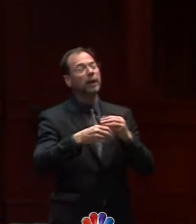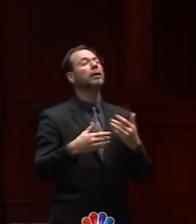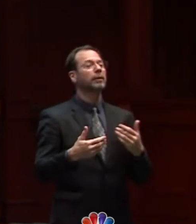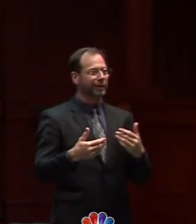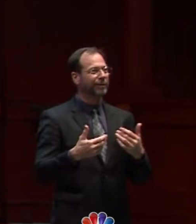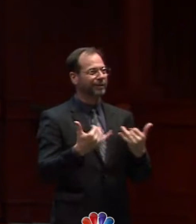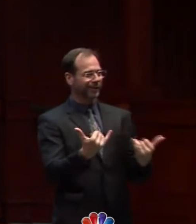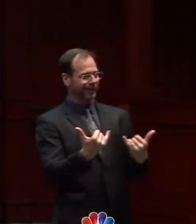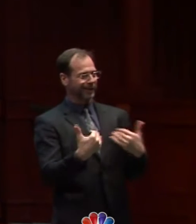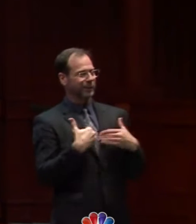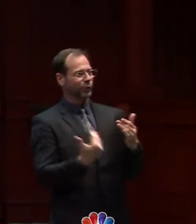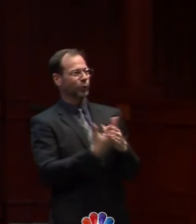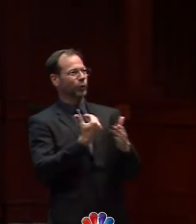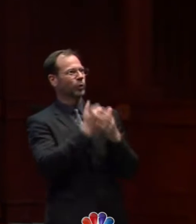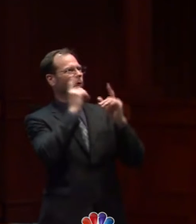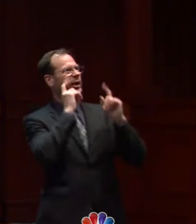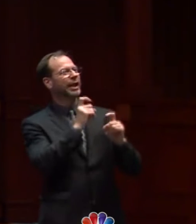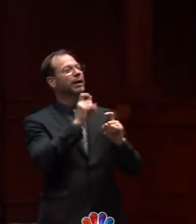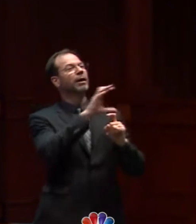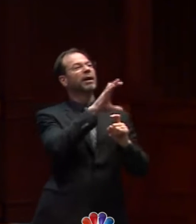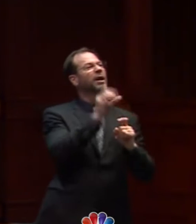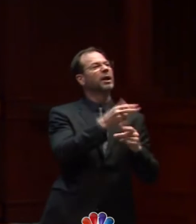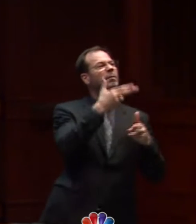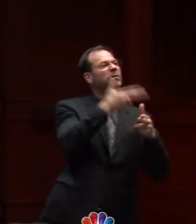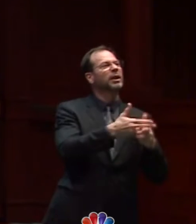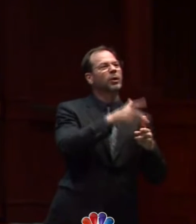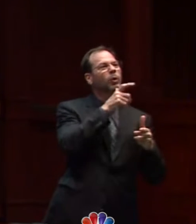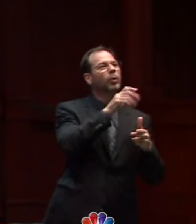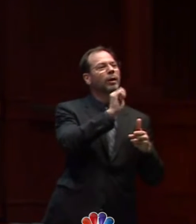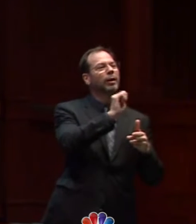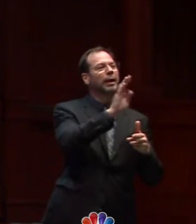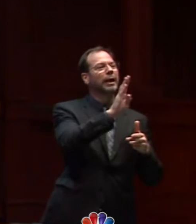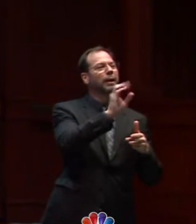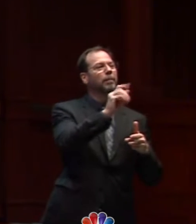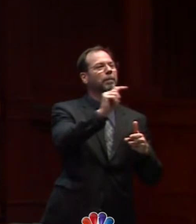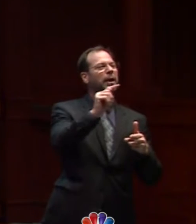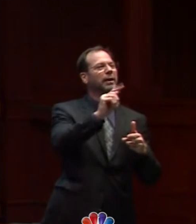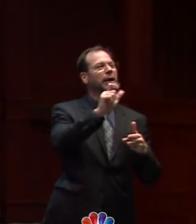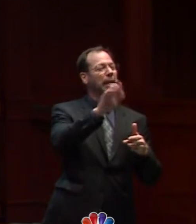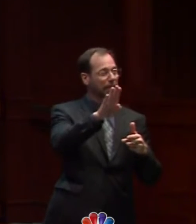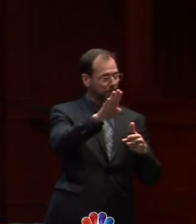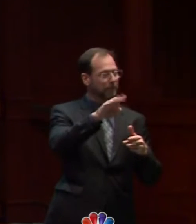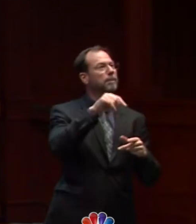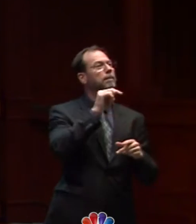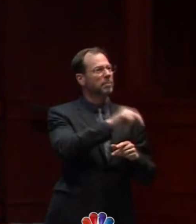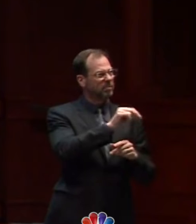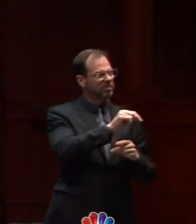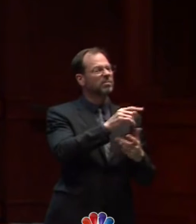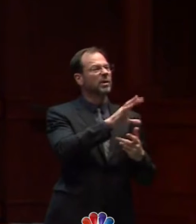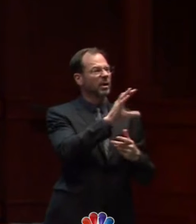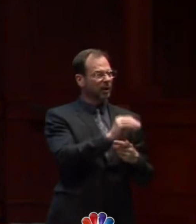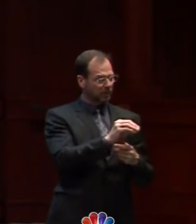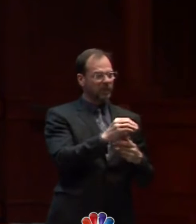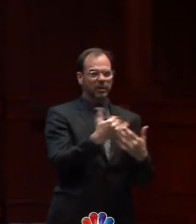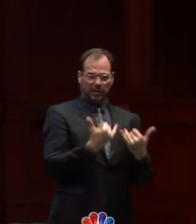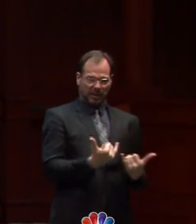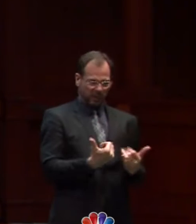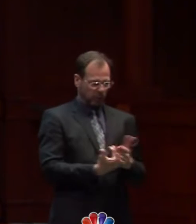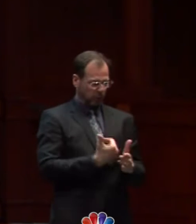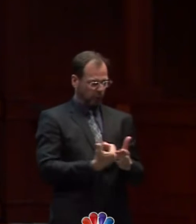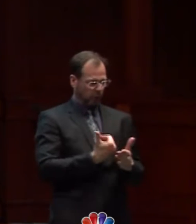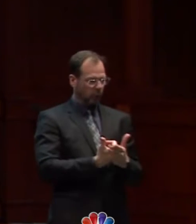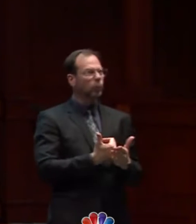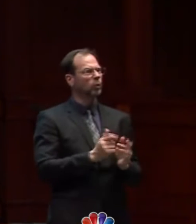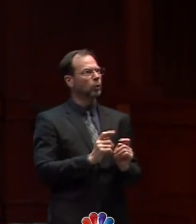test provided by a company named Abbott Laboratories that's able to provide an